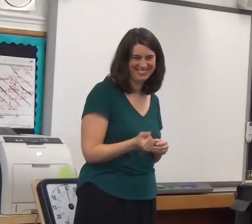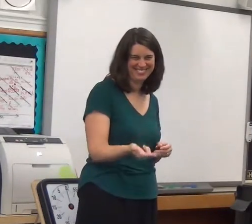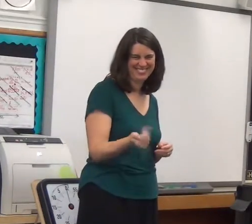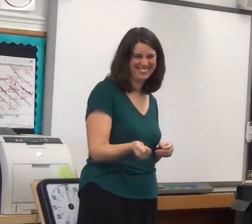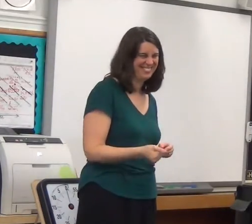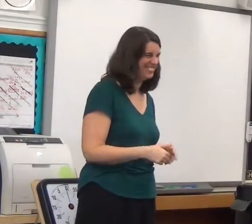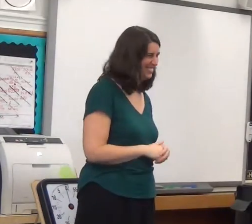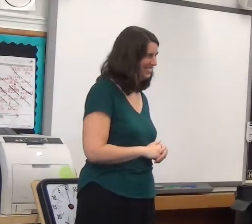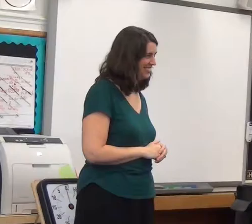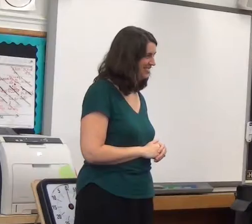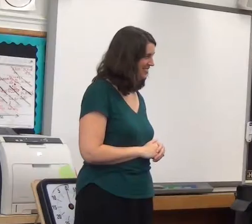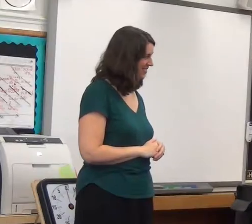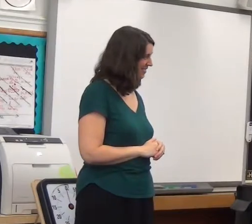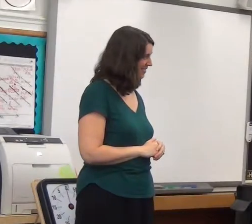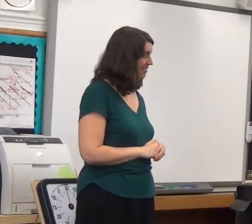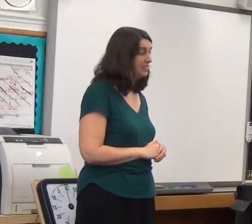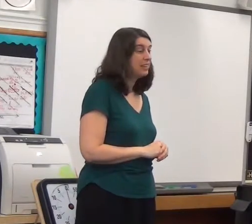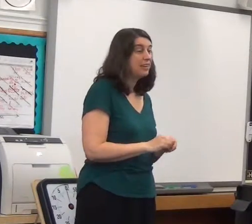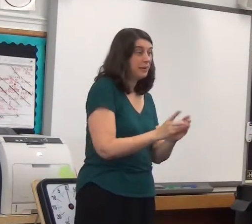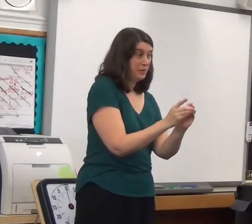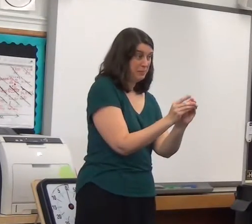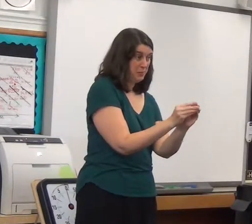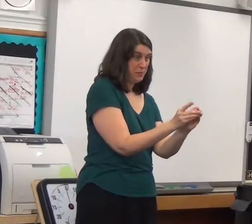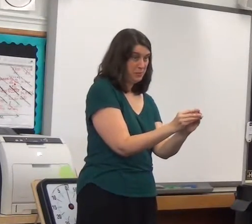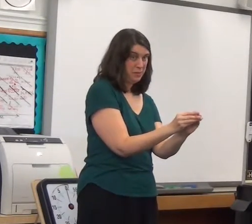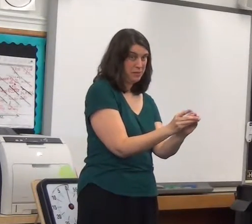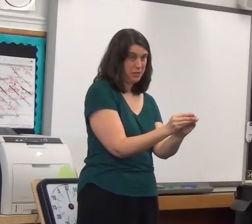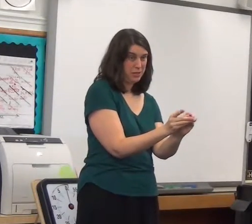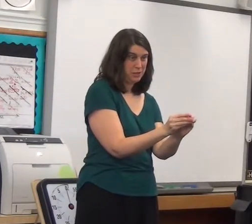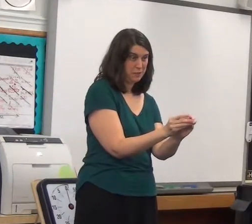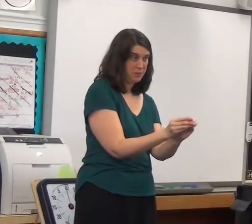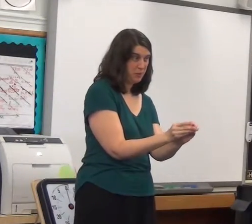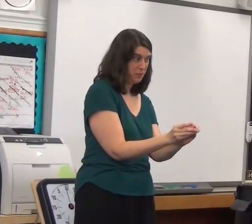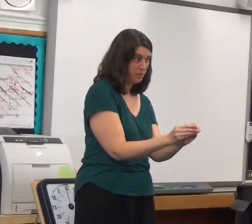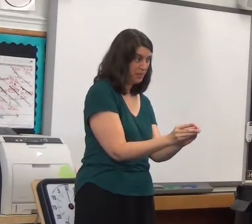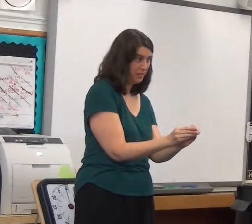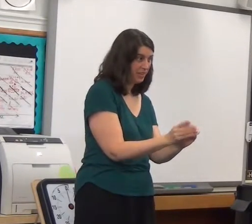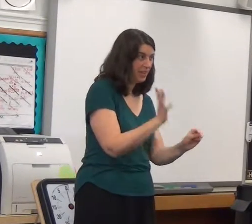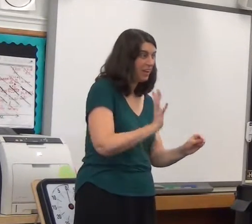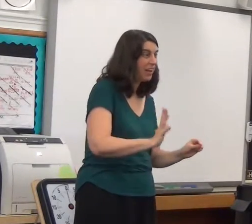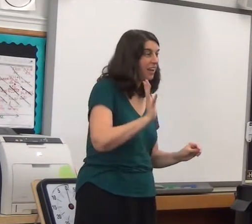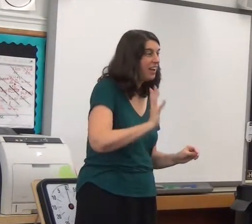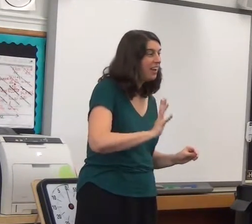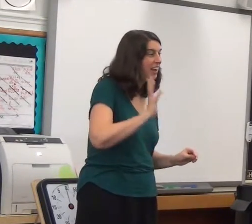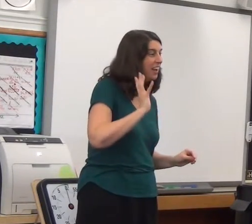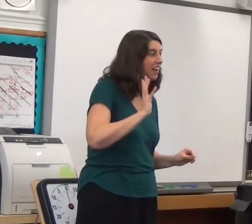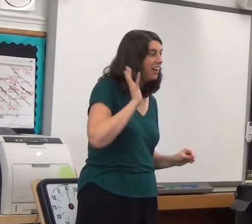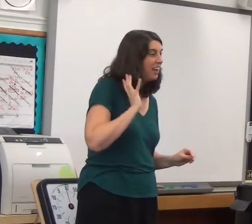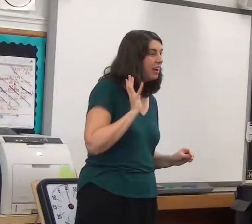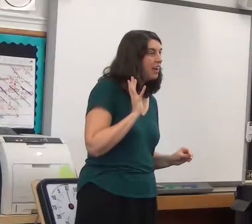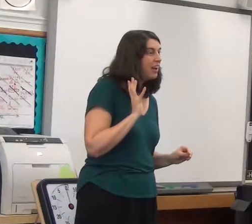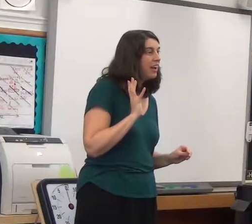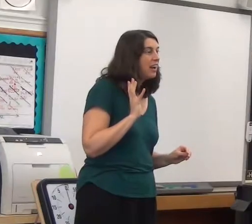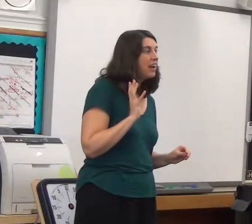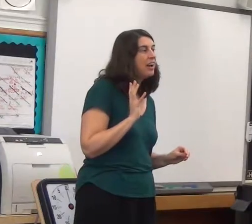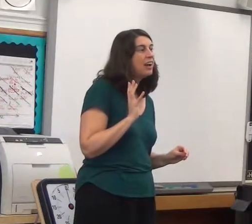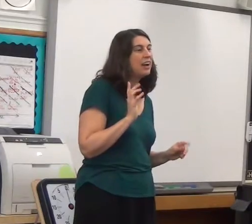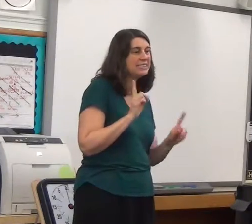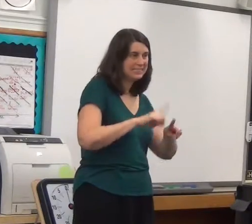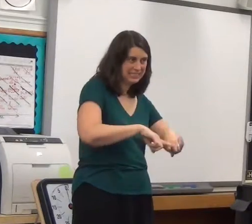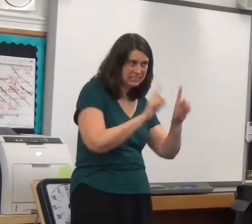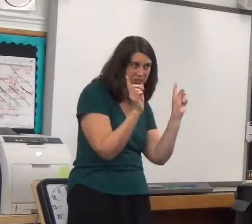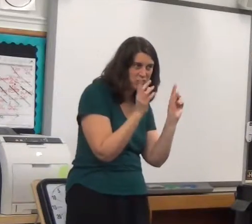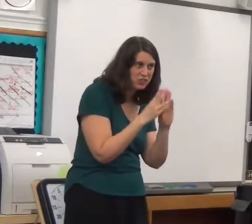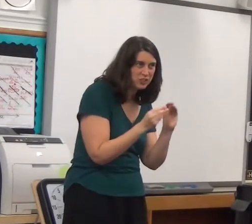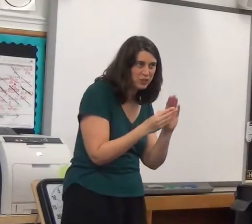Okay. That's so weird. We're going to do this one last time. One last time. This time, slightly